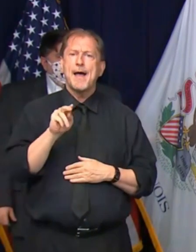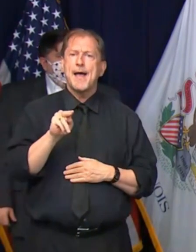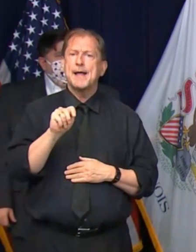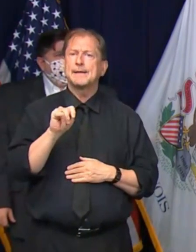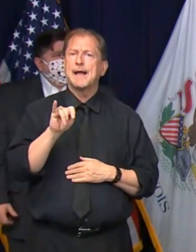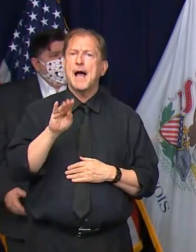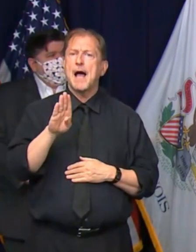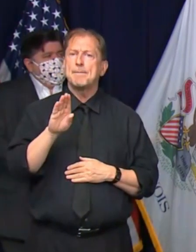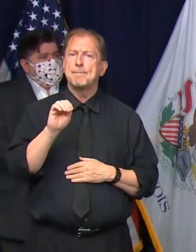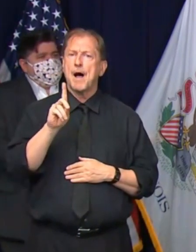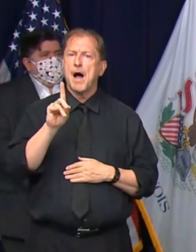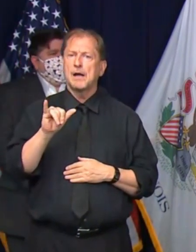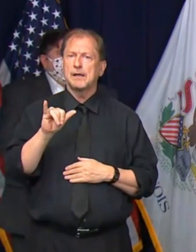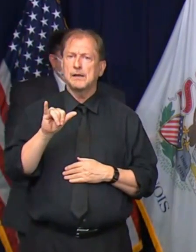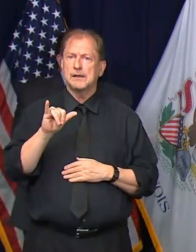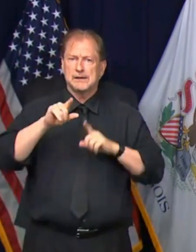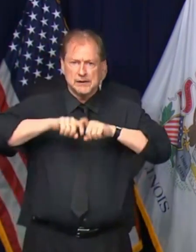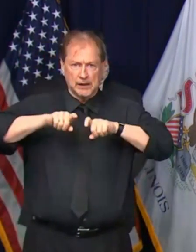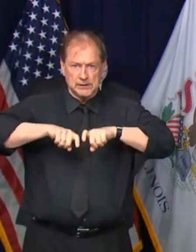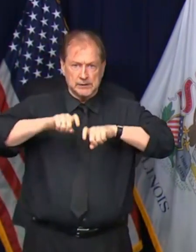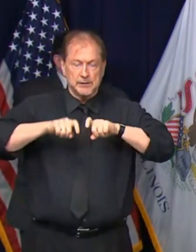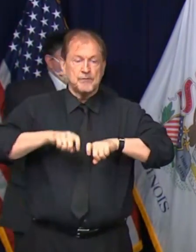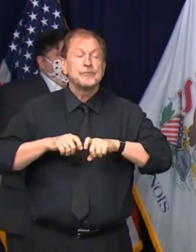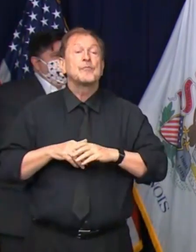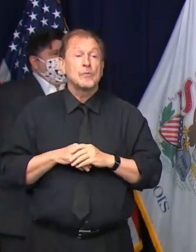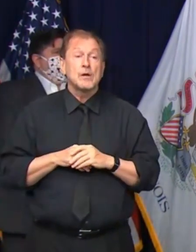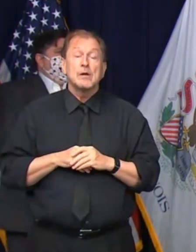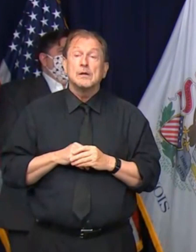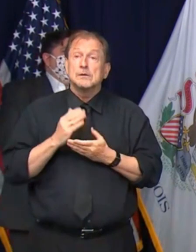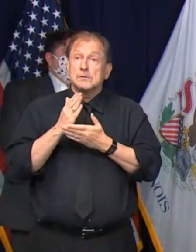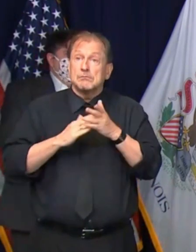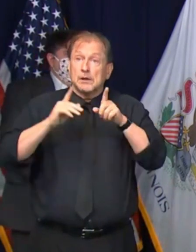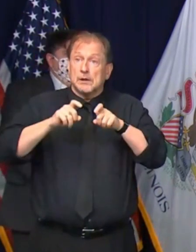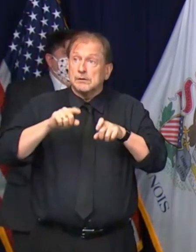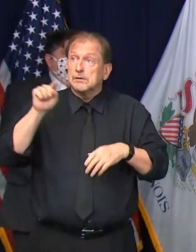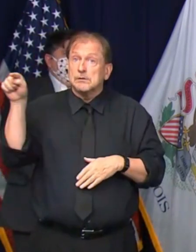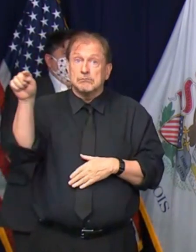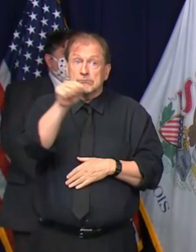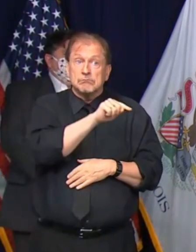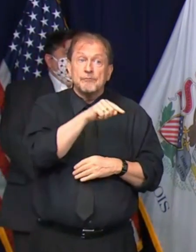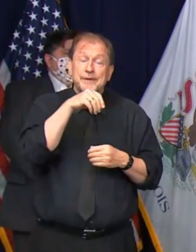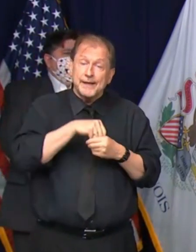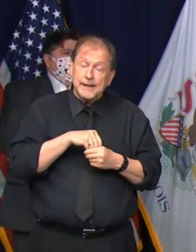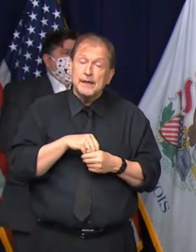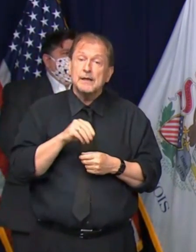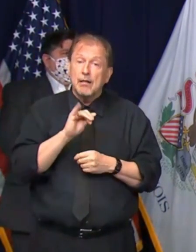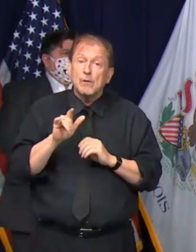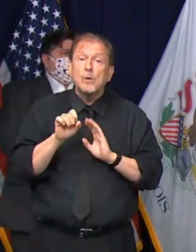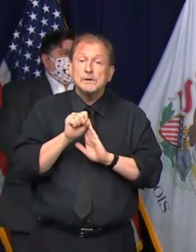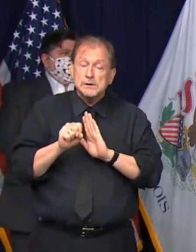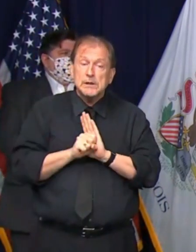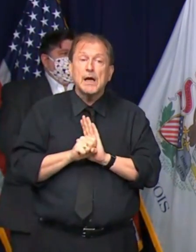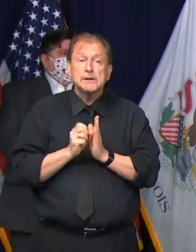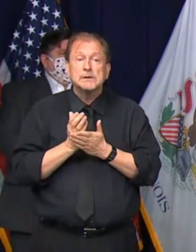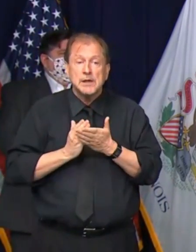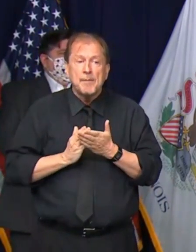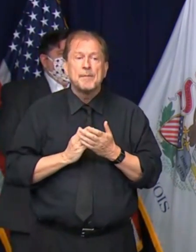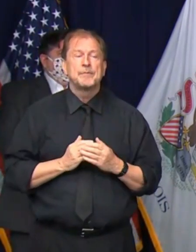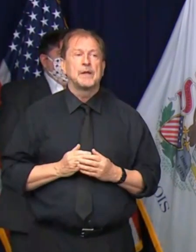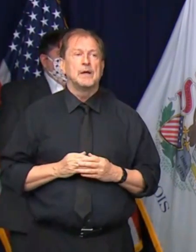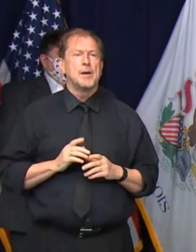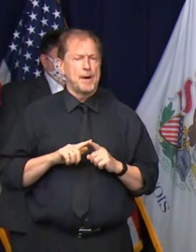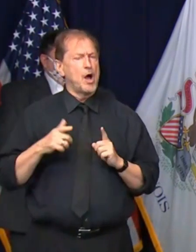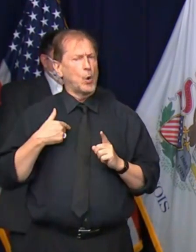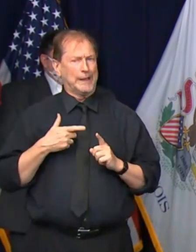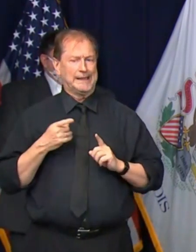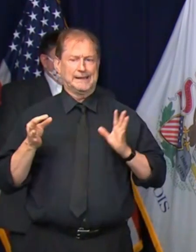yes, there is antibody testing that has been happening through the state. Again, I think as we may have discussed